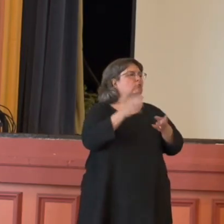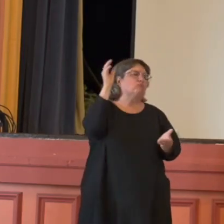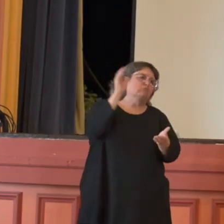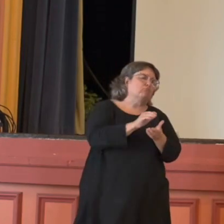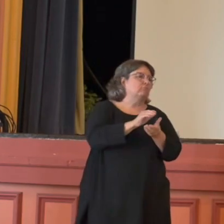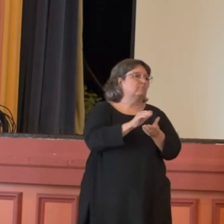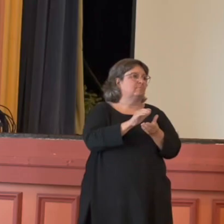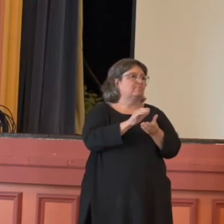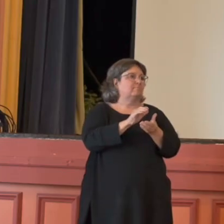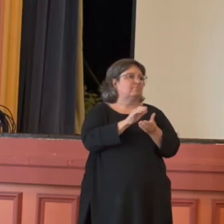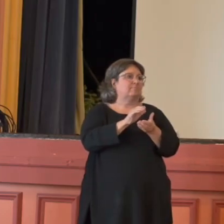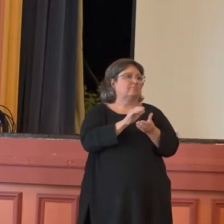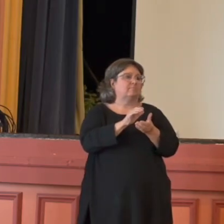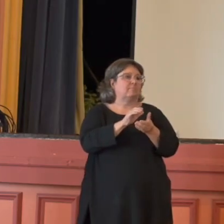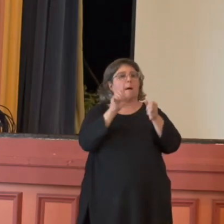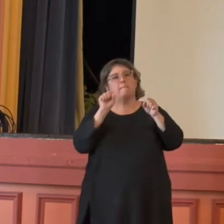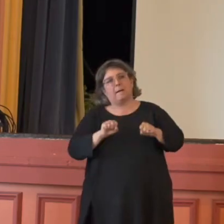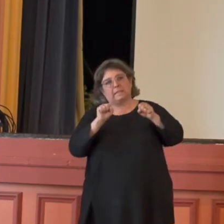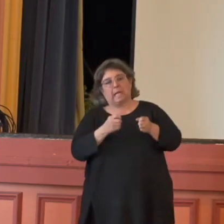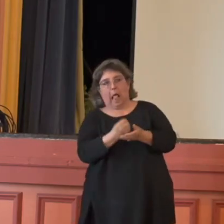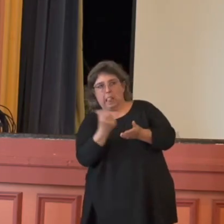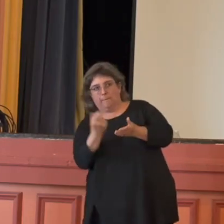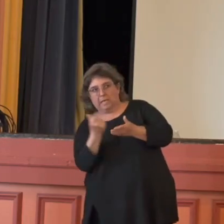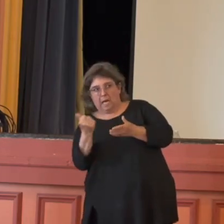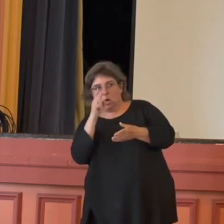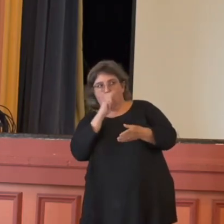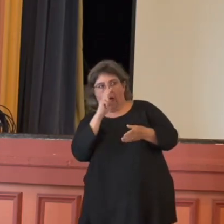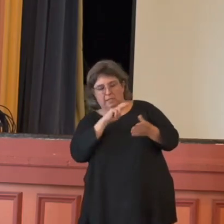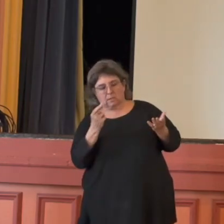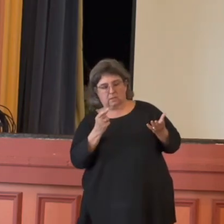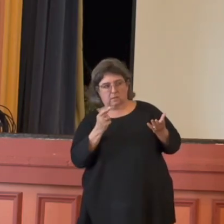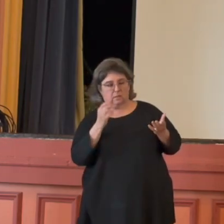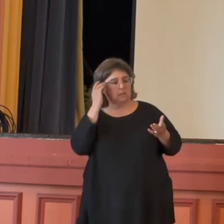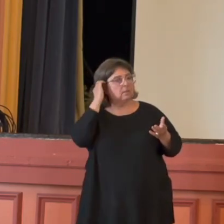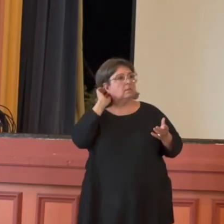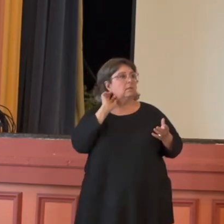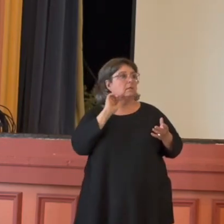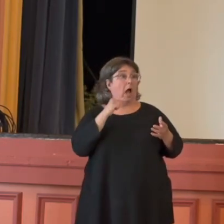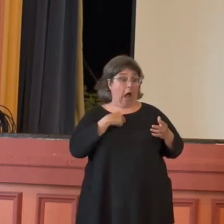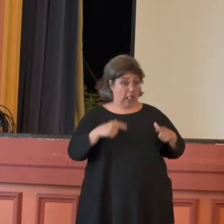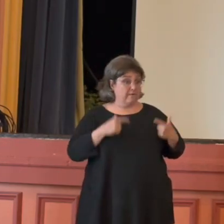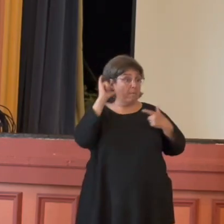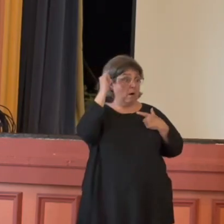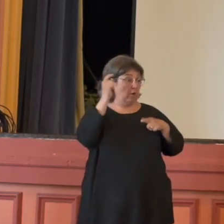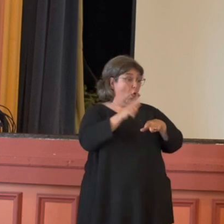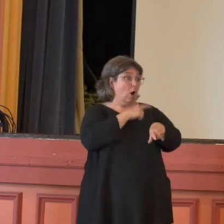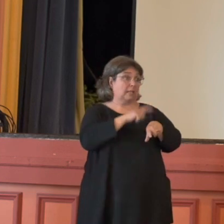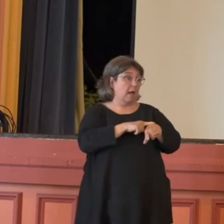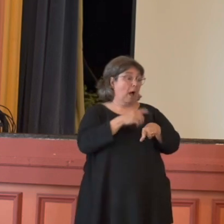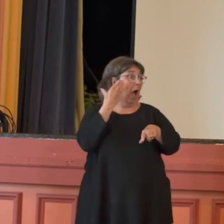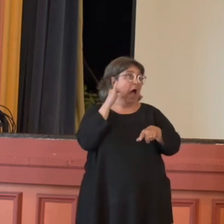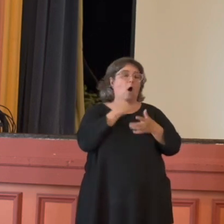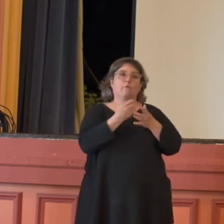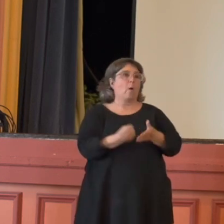reduce and potentially eliminate the issue of rodents. But having lived in Buffalo long enough, I don't know if we're ever